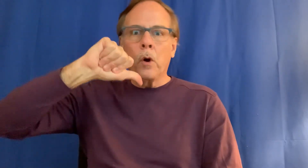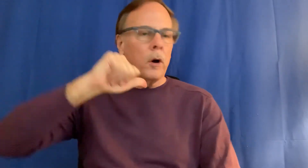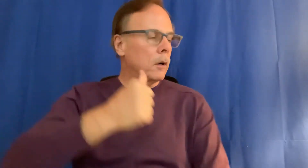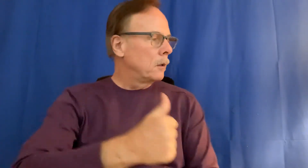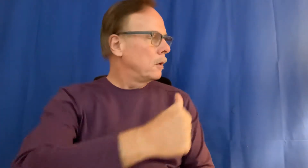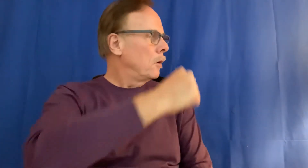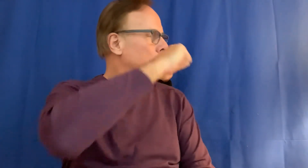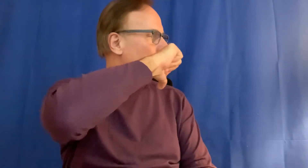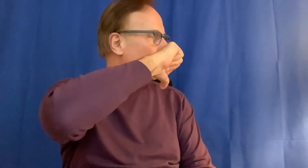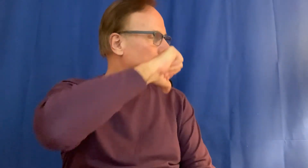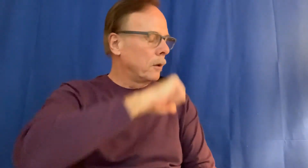Bar, bar.